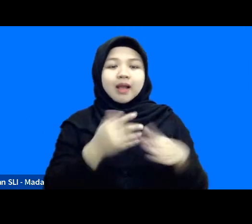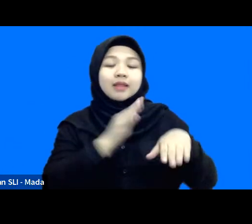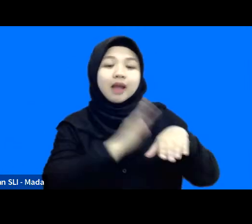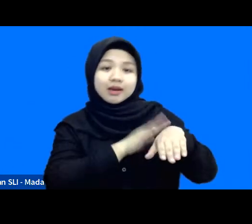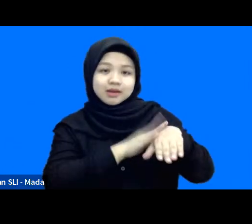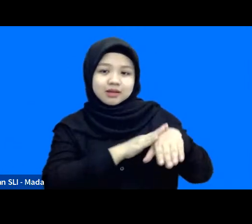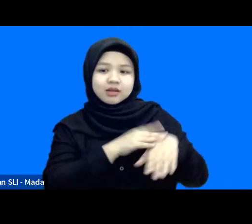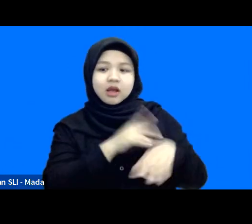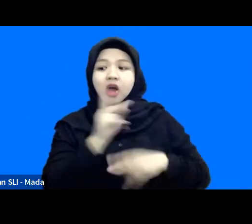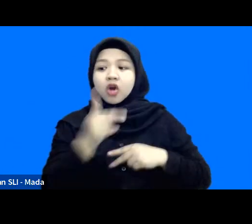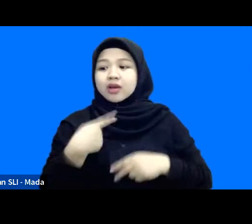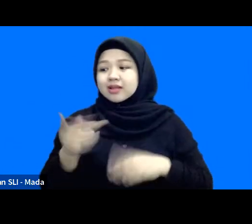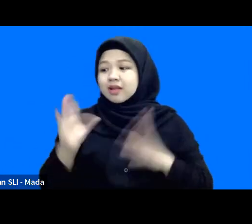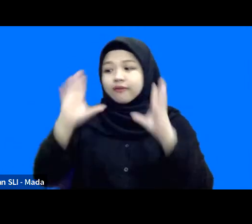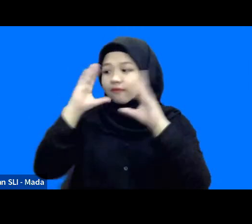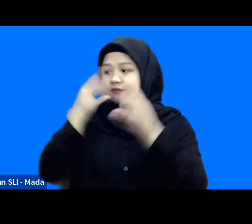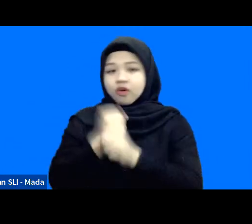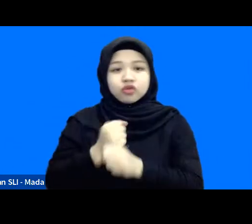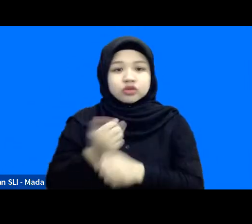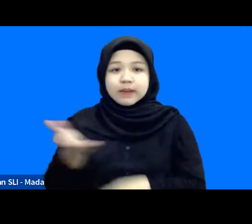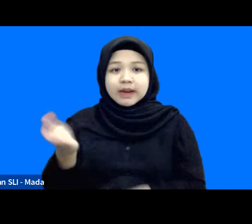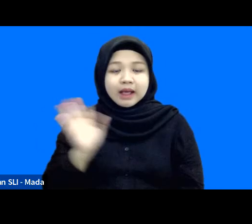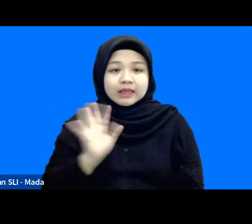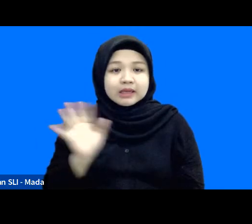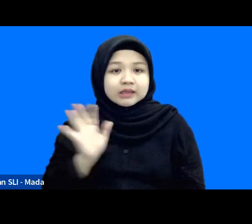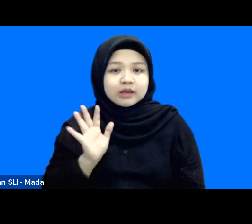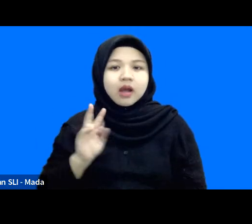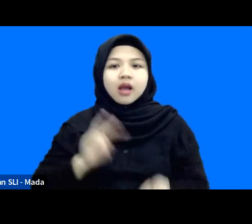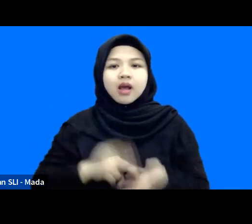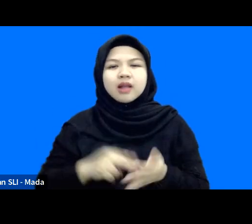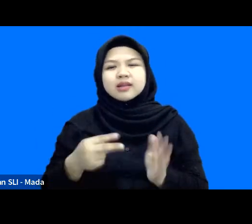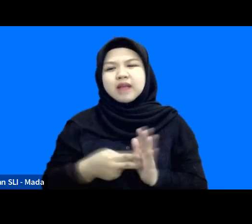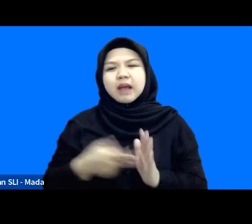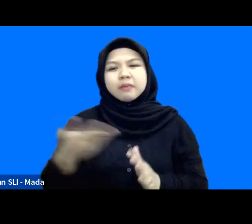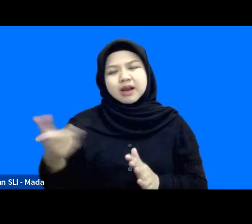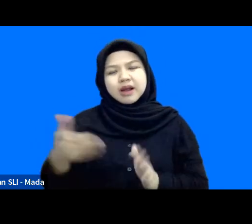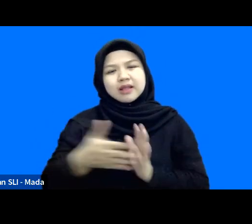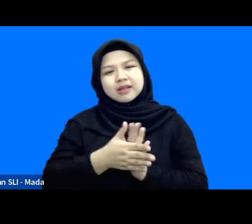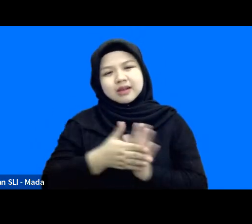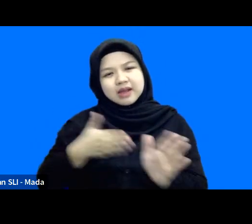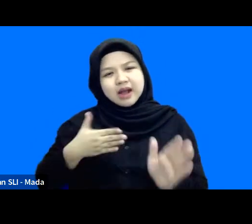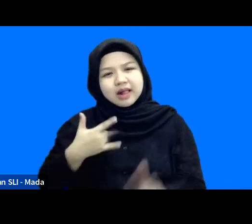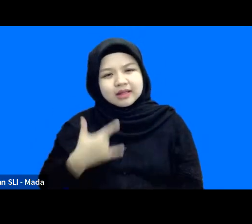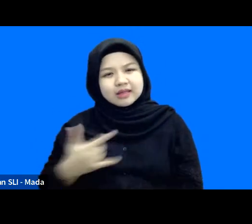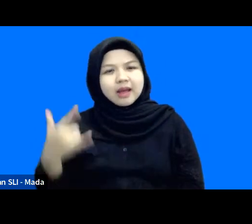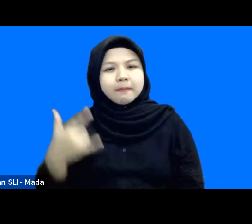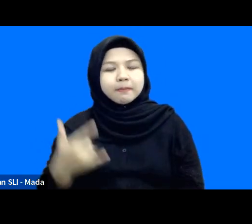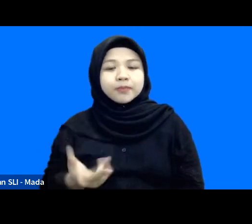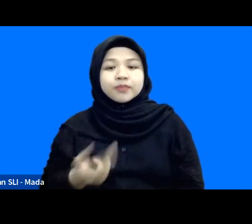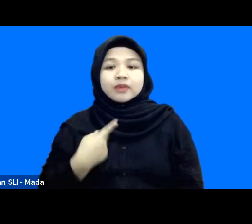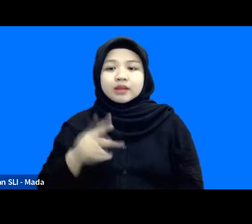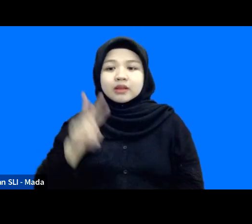in our budgeting, we should put them on top of the list rather than,